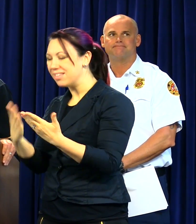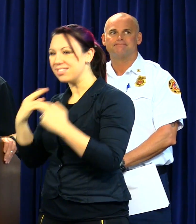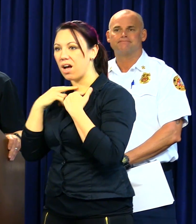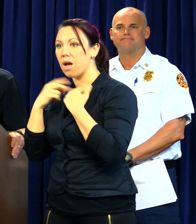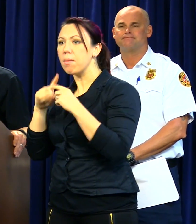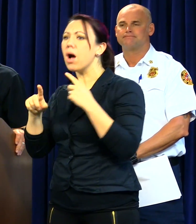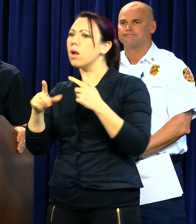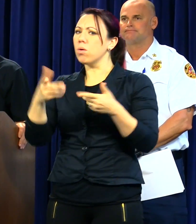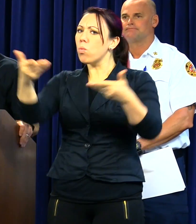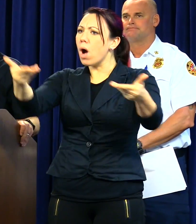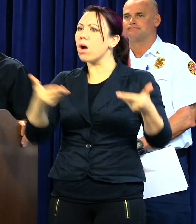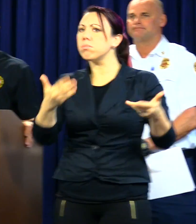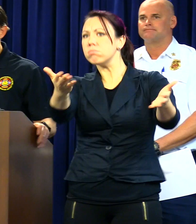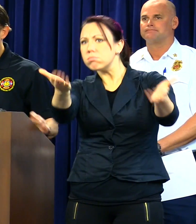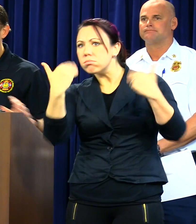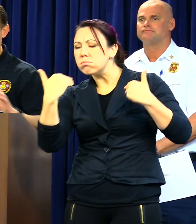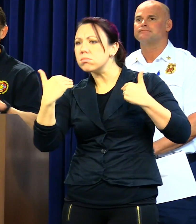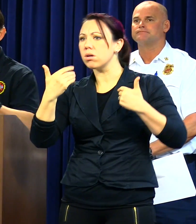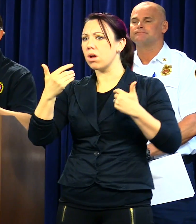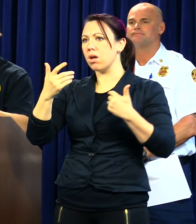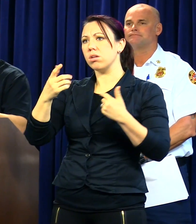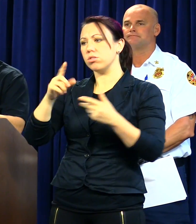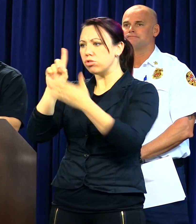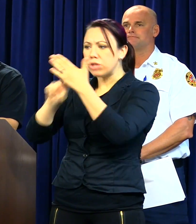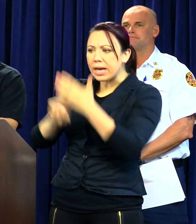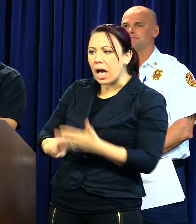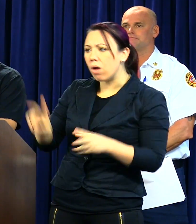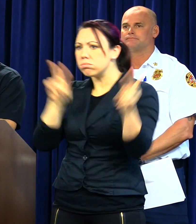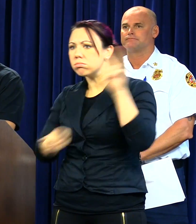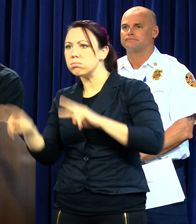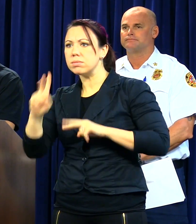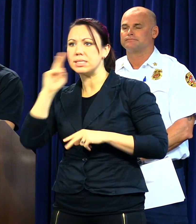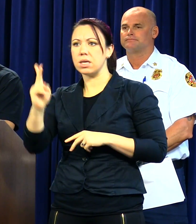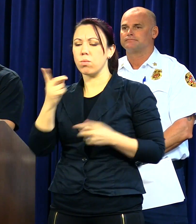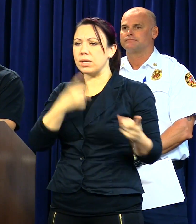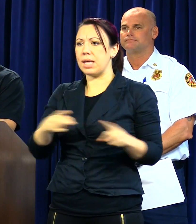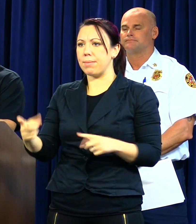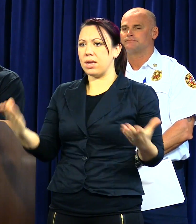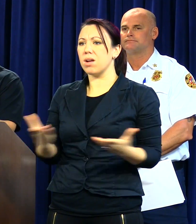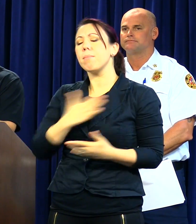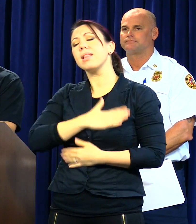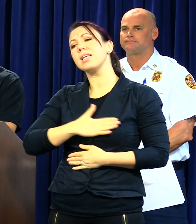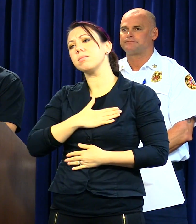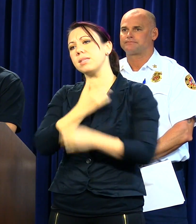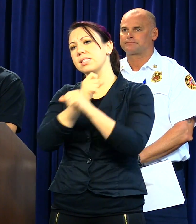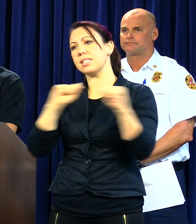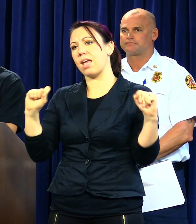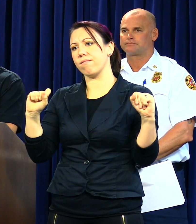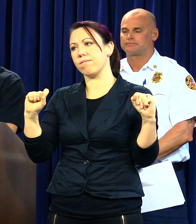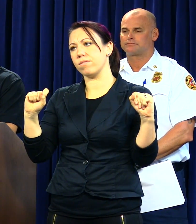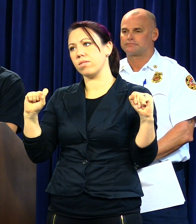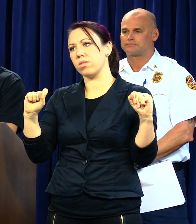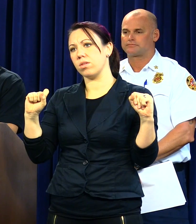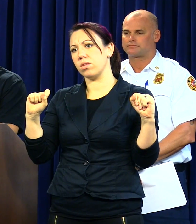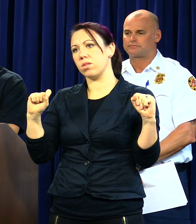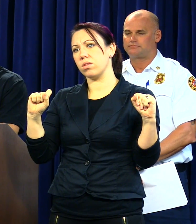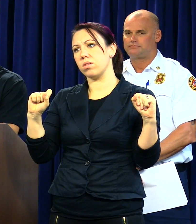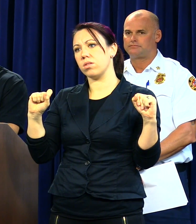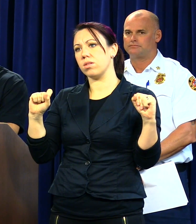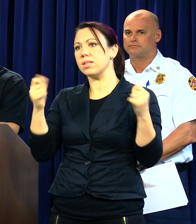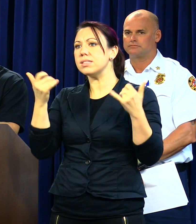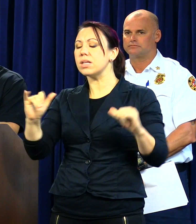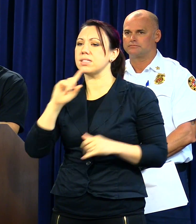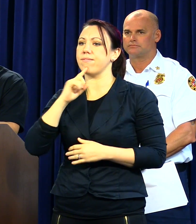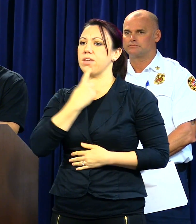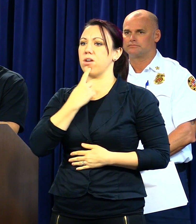and check your home out and see what's going on here. Also, please be safe if you come back. Again, there's still severe